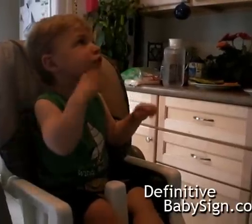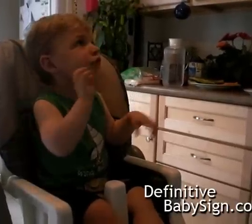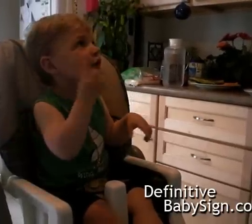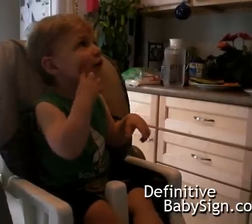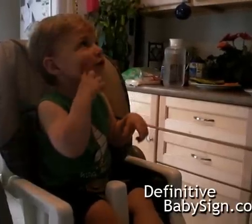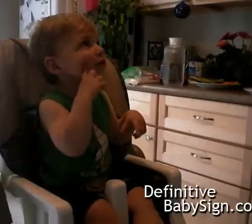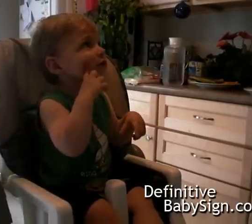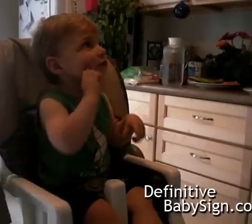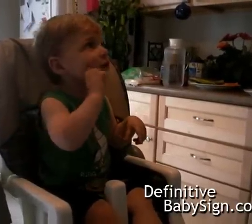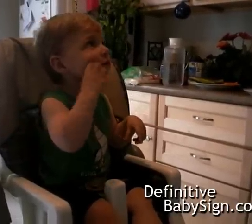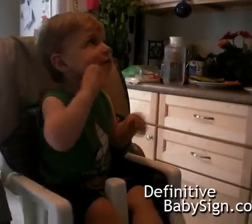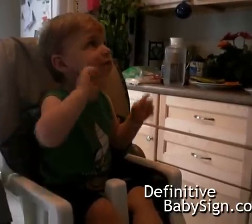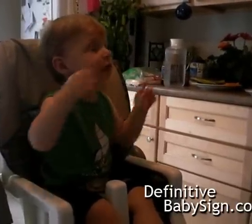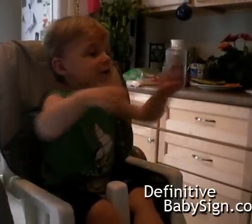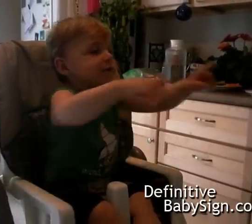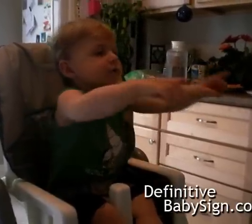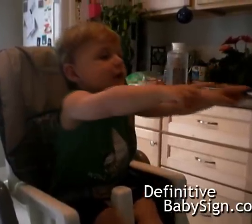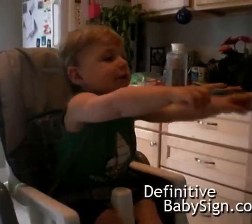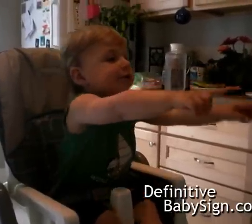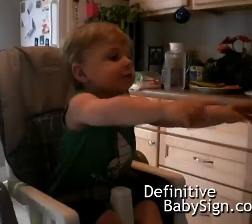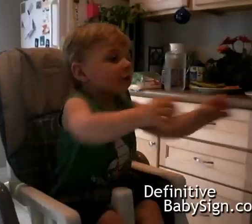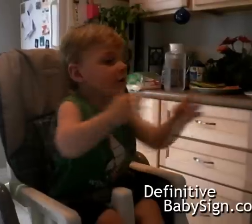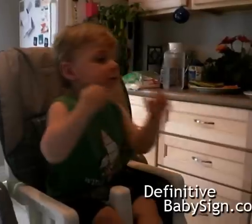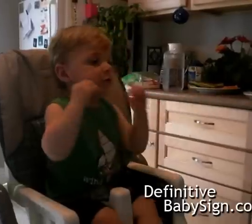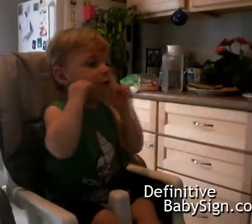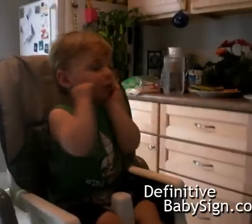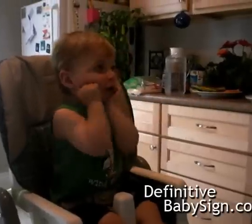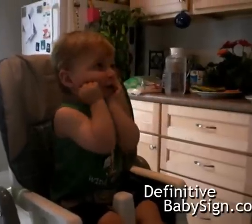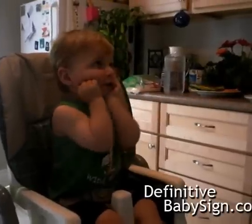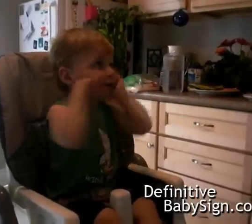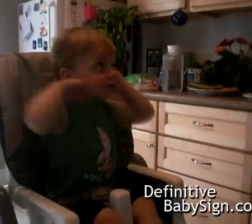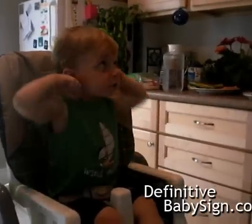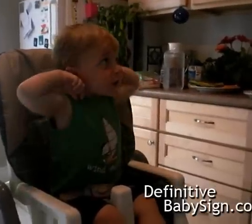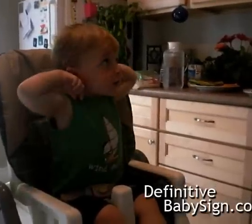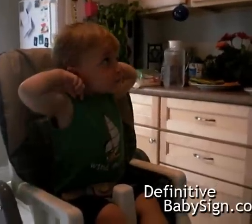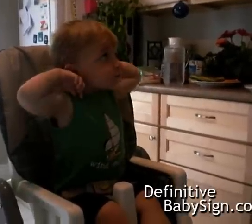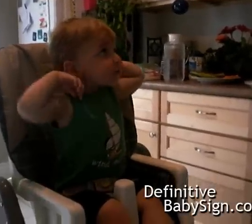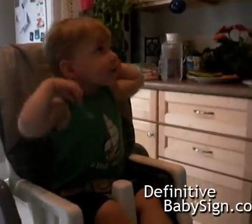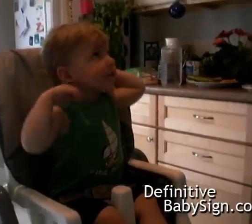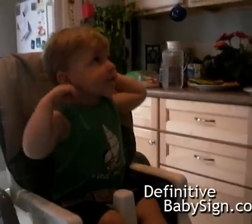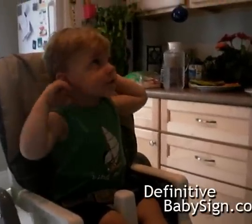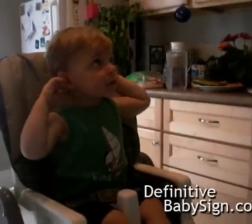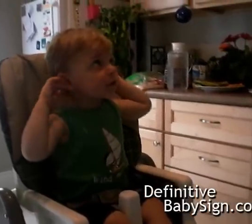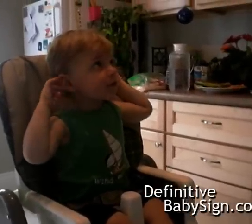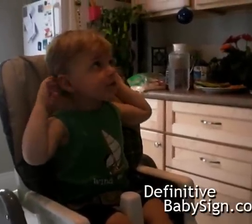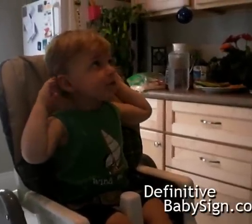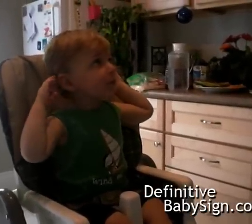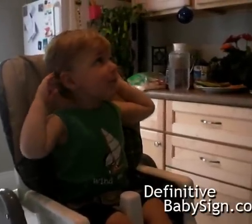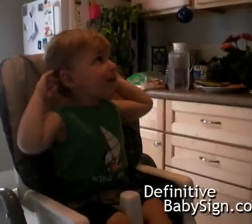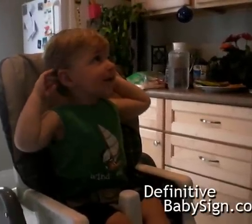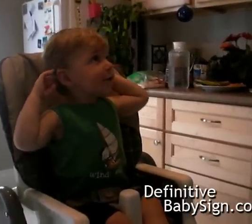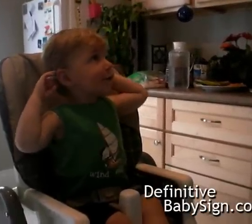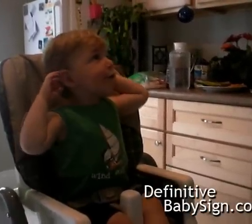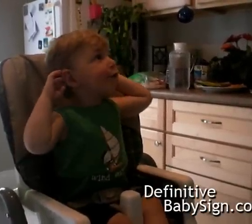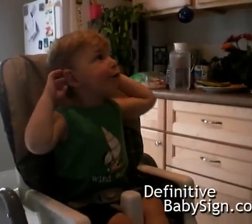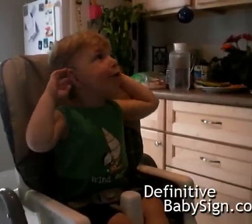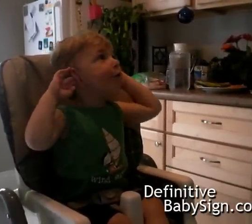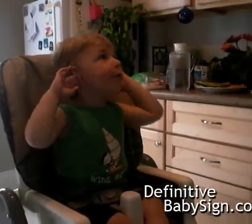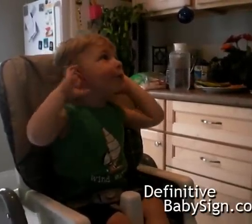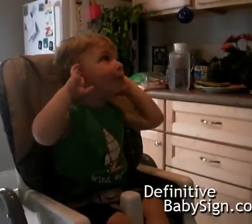They're green. Would you like to eat a pickle? Can you say it one more time for Mommy? Pickle. Oh,